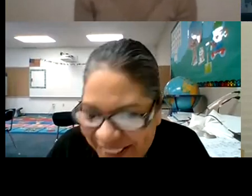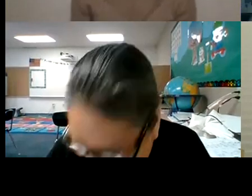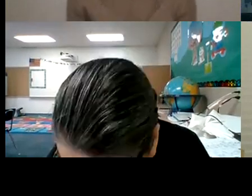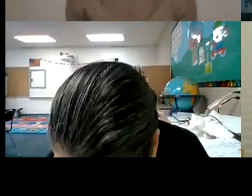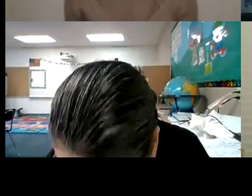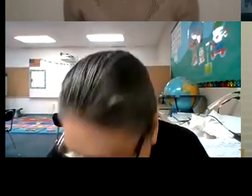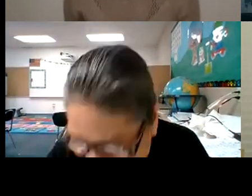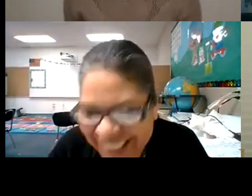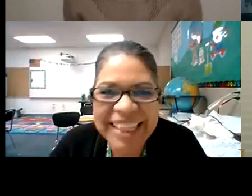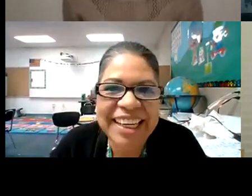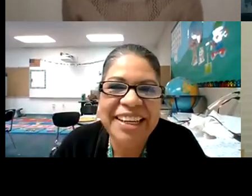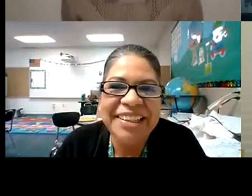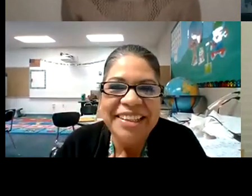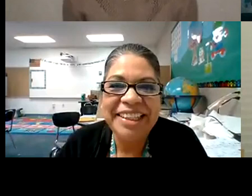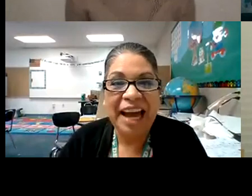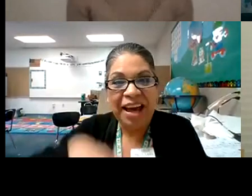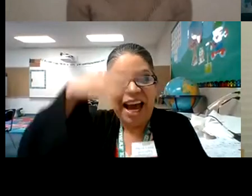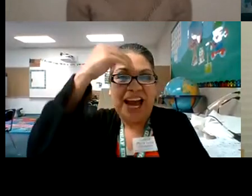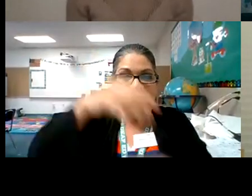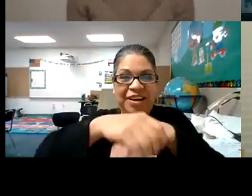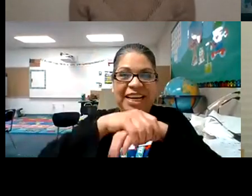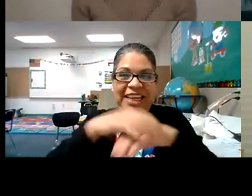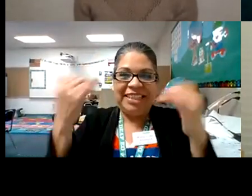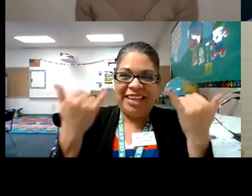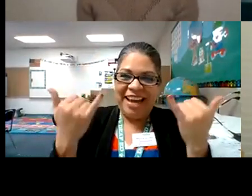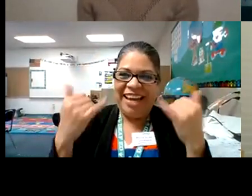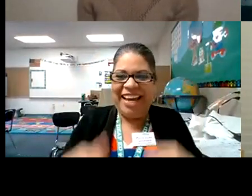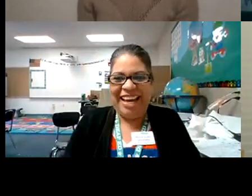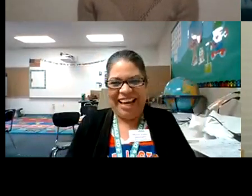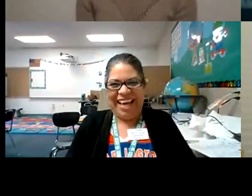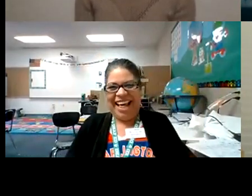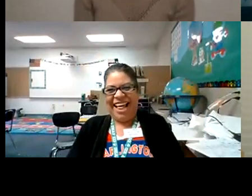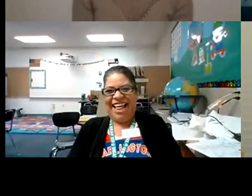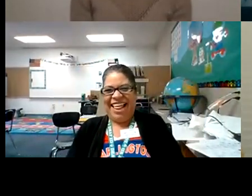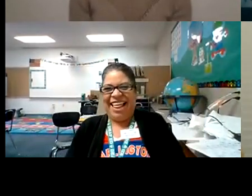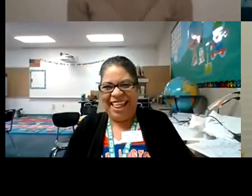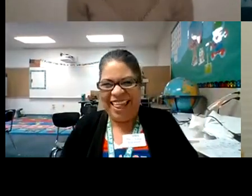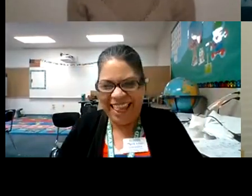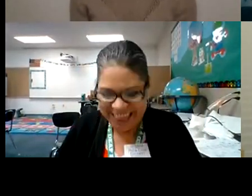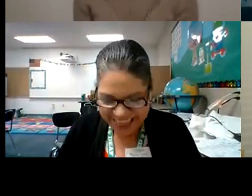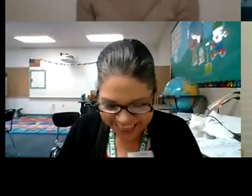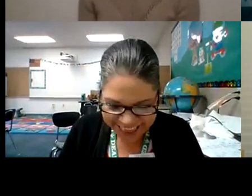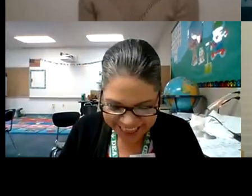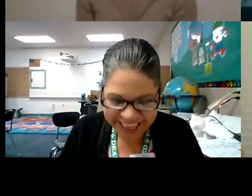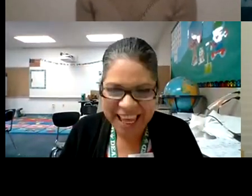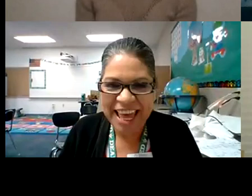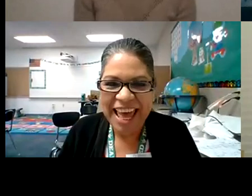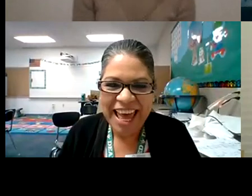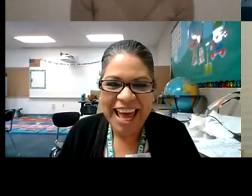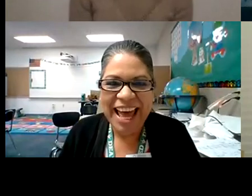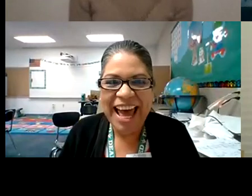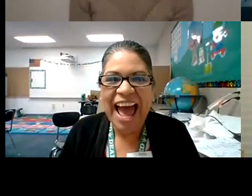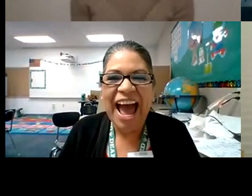There, so we Yeah, I learned English today. learned English and sign.